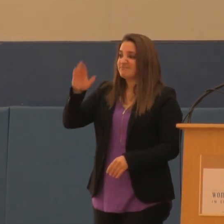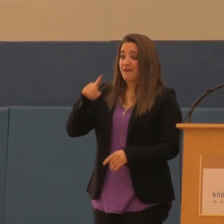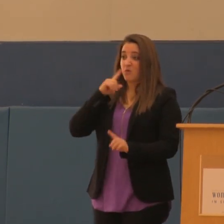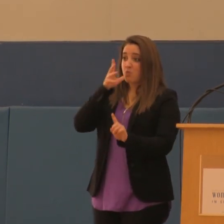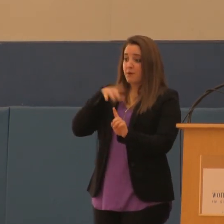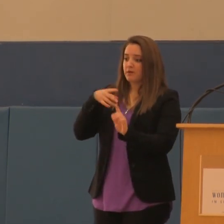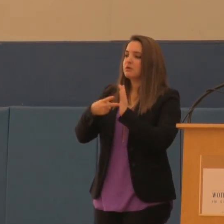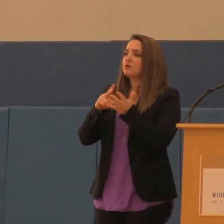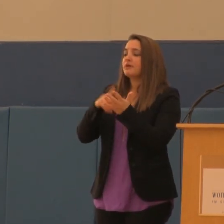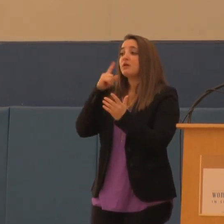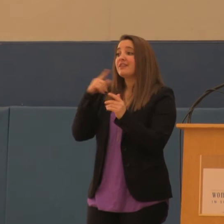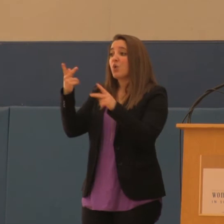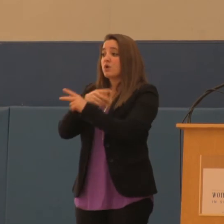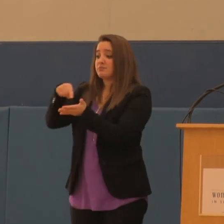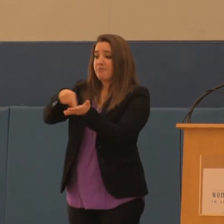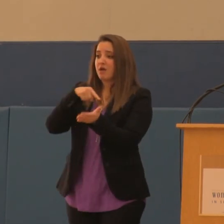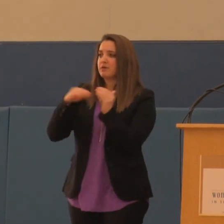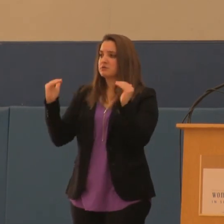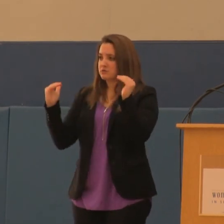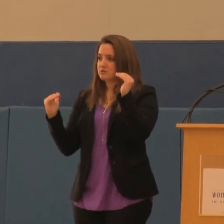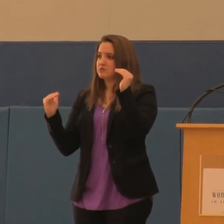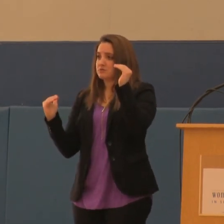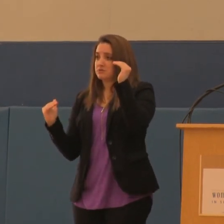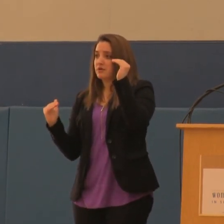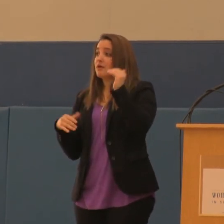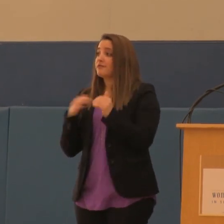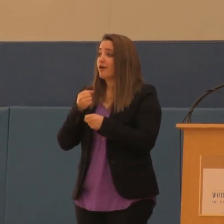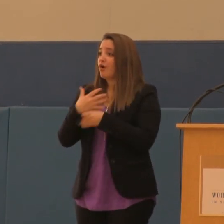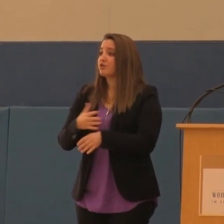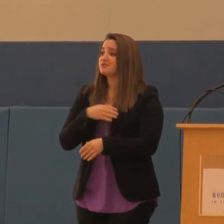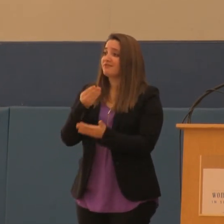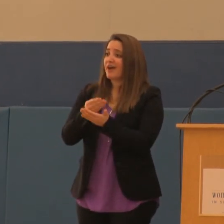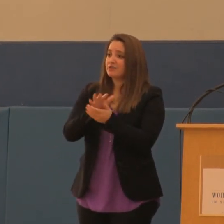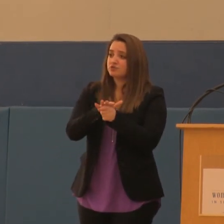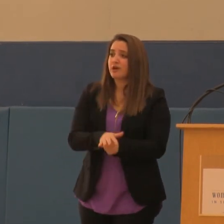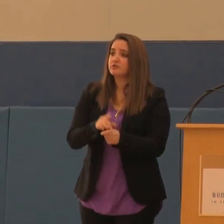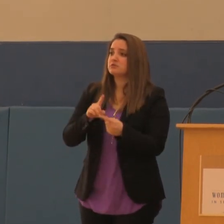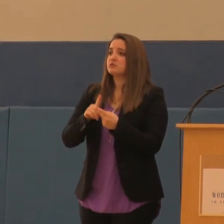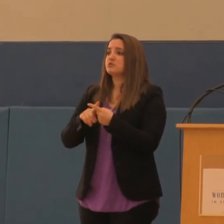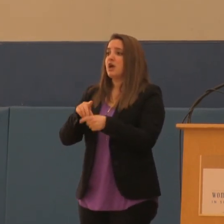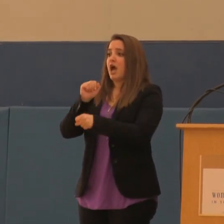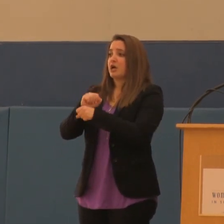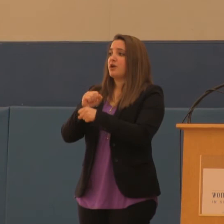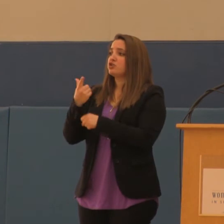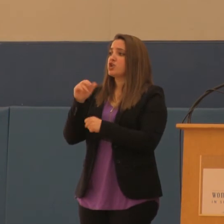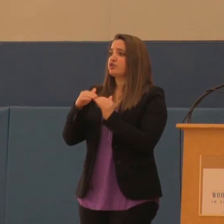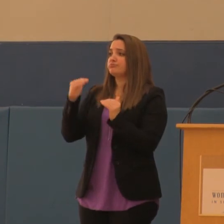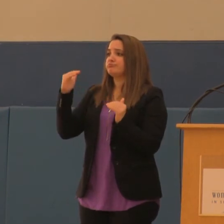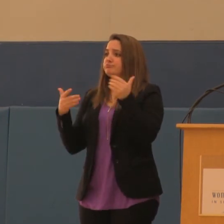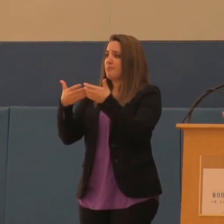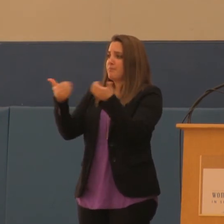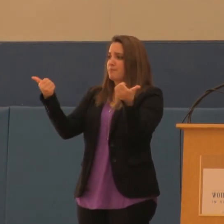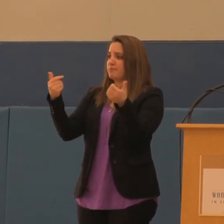persistent wage gap in several ways, including financial stress, occupational gender segregation,